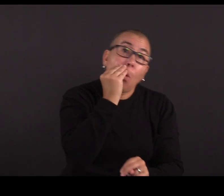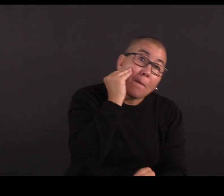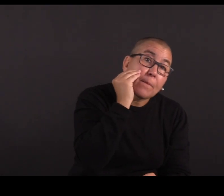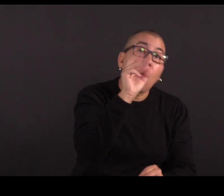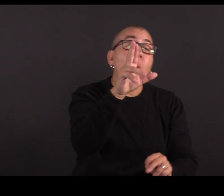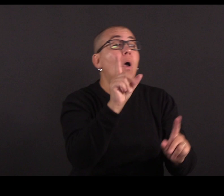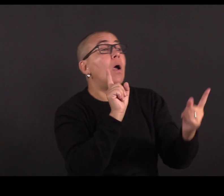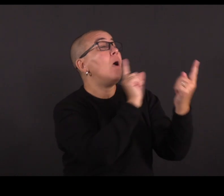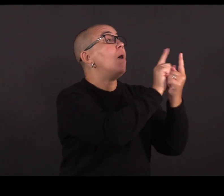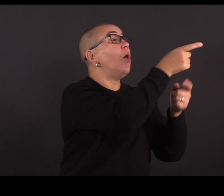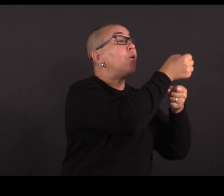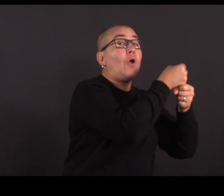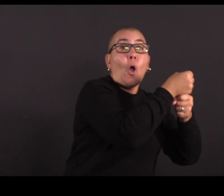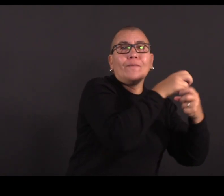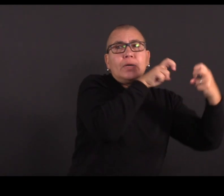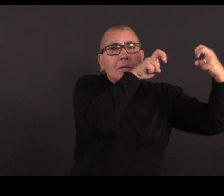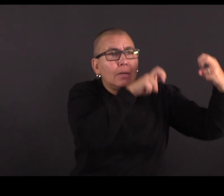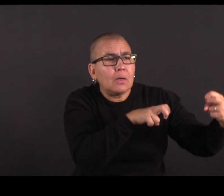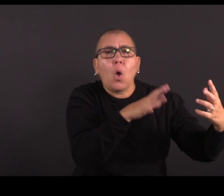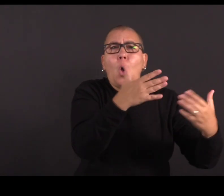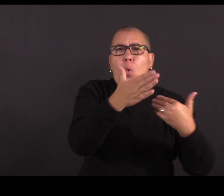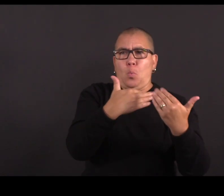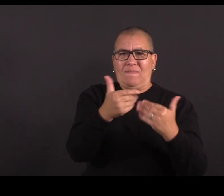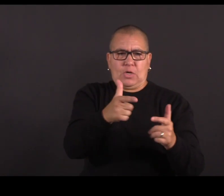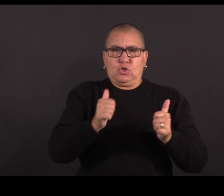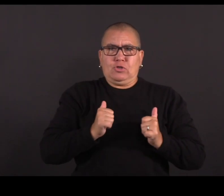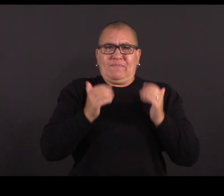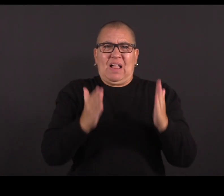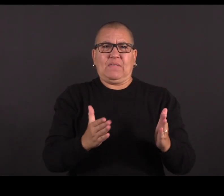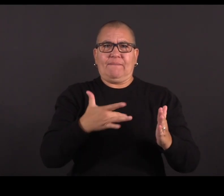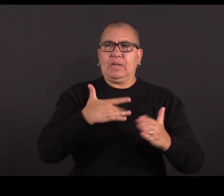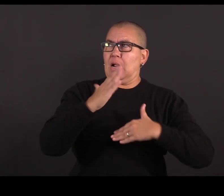where the survivor feels safe and comfortable.